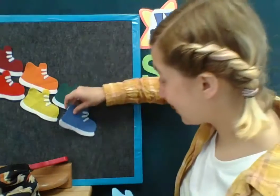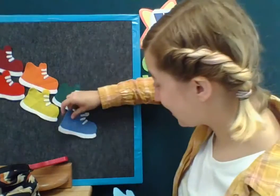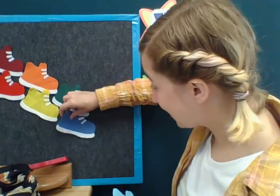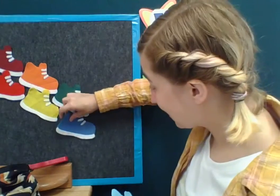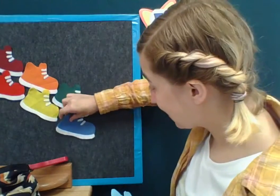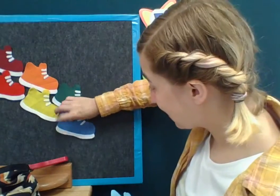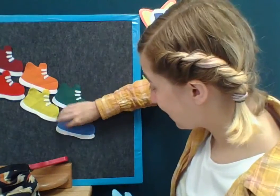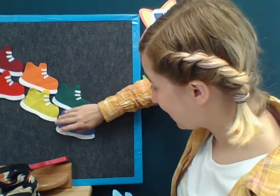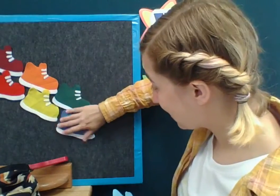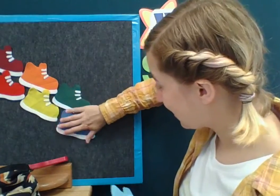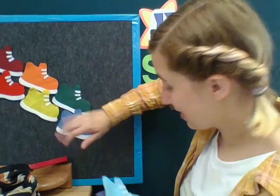eight,